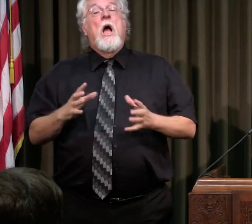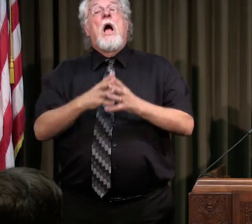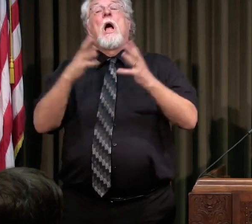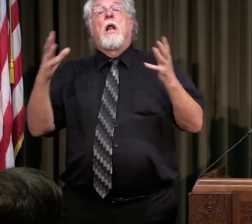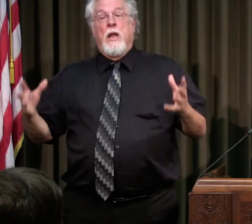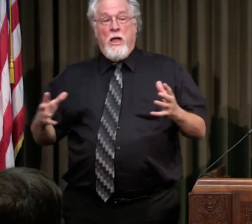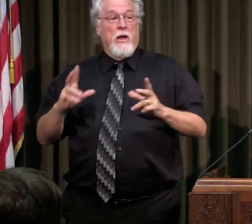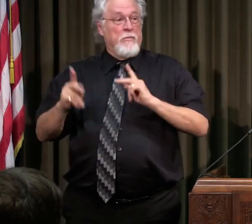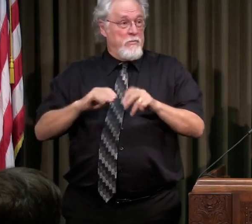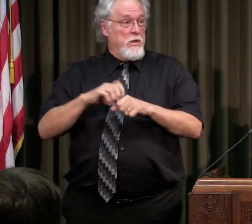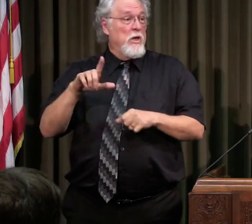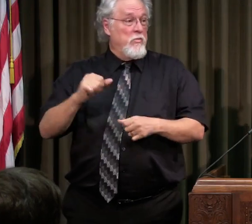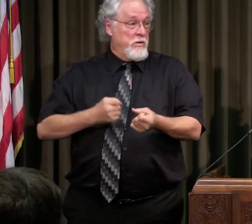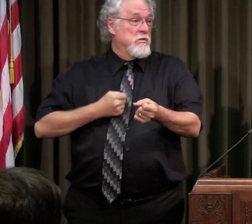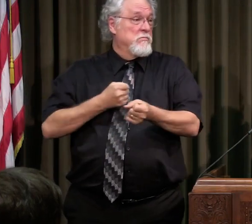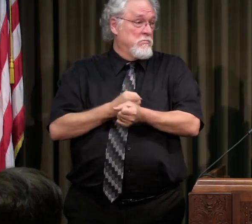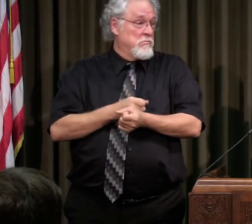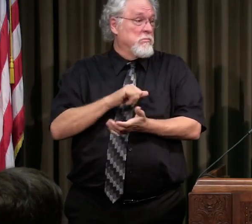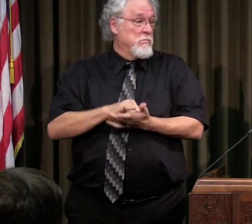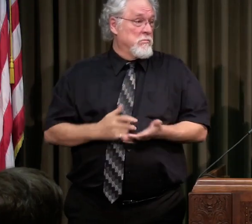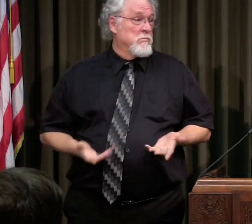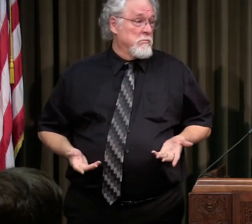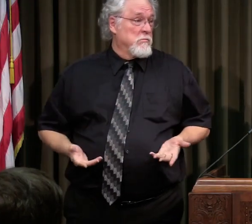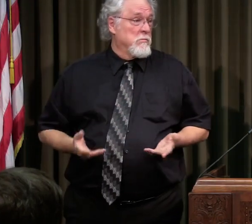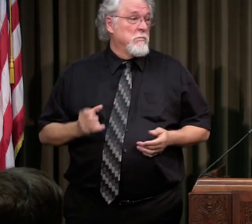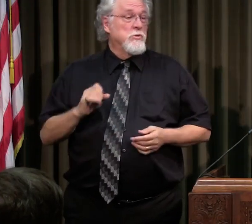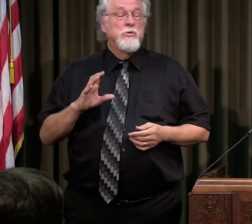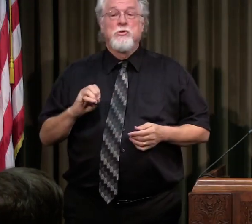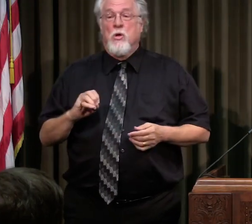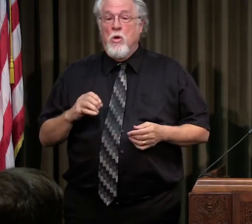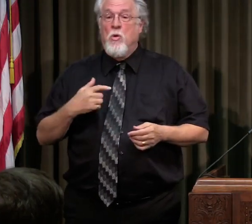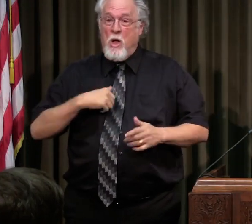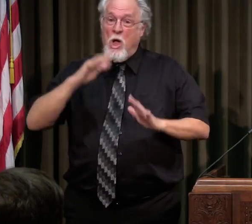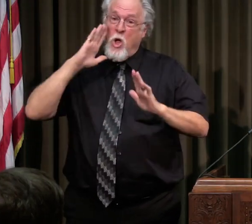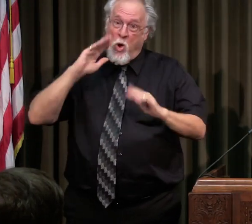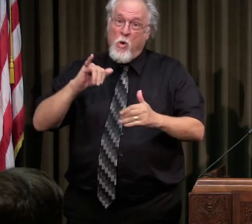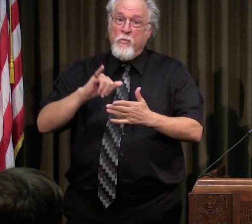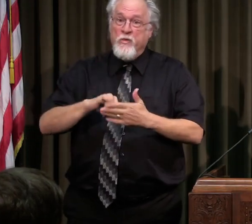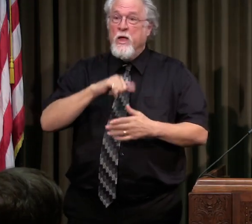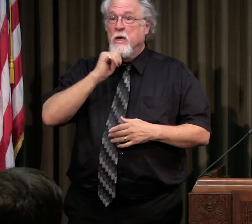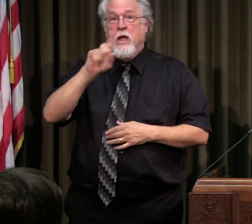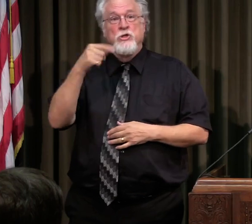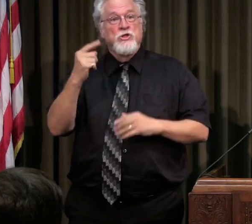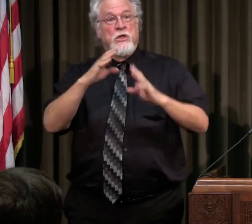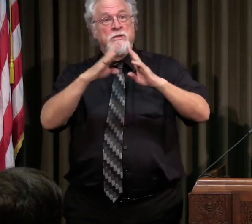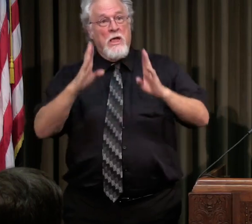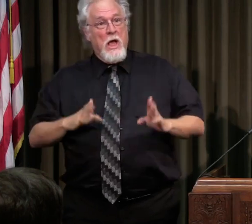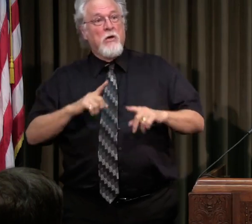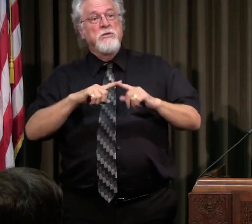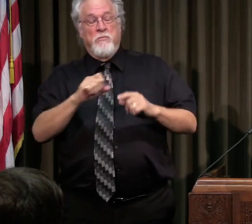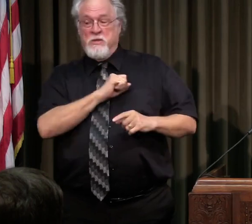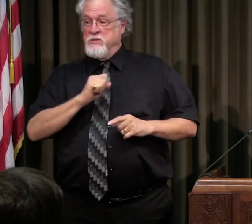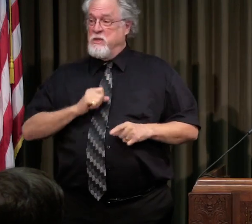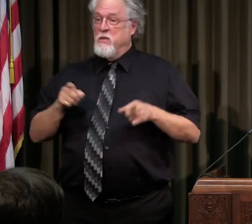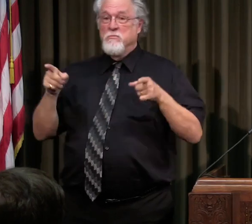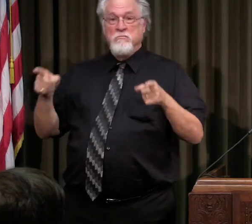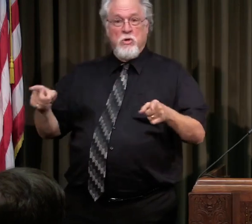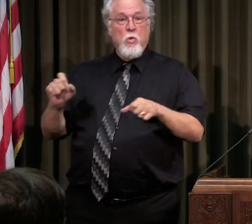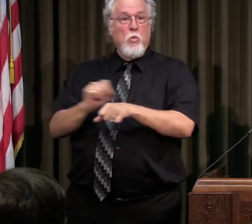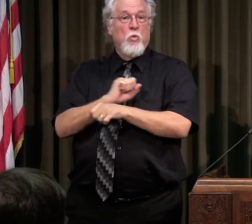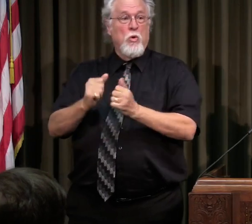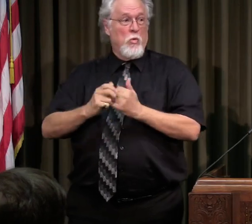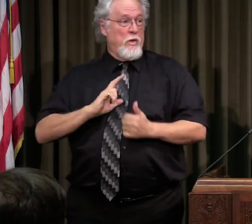majority of the people of Louisiana agree with that as well. So I would hope that not just the House, but the Senate also continues to work with